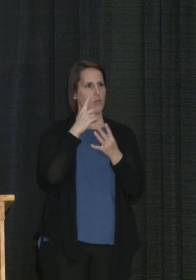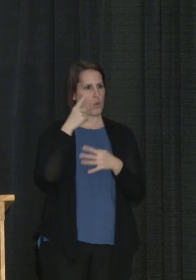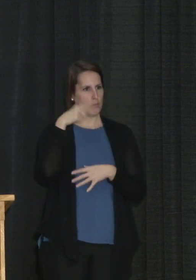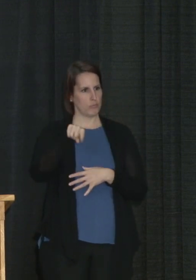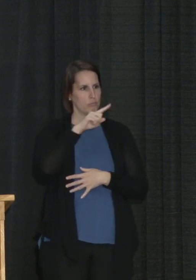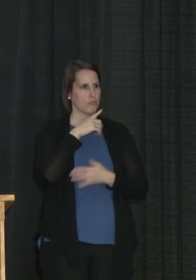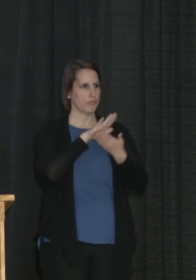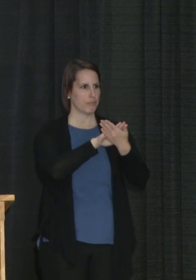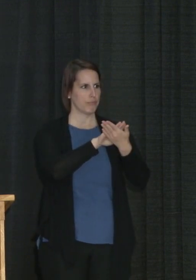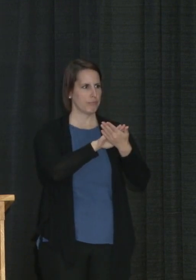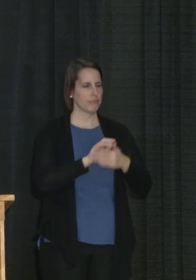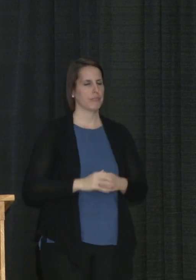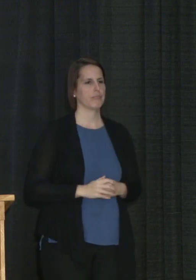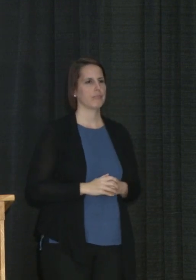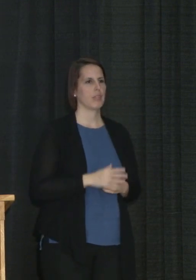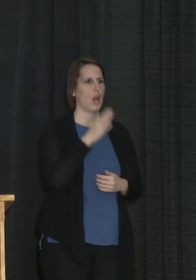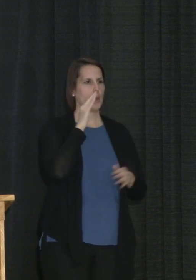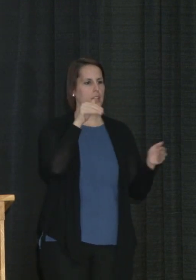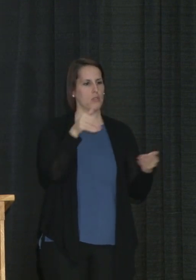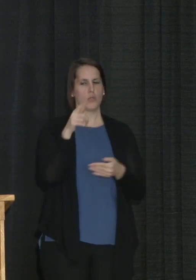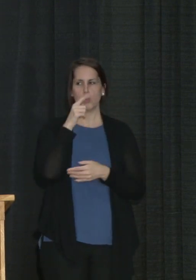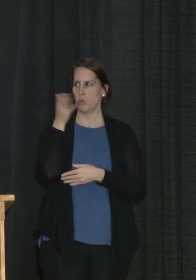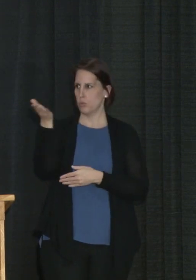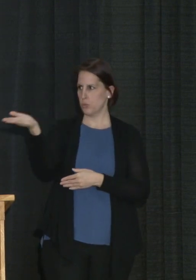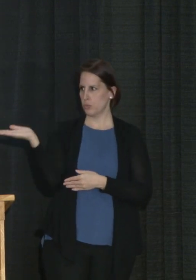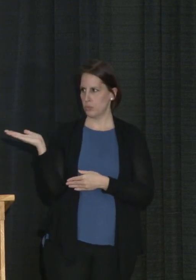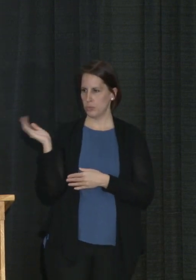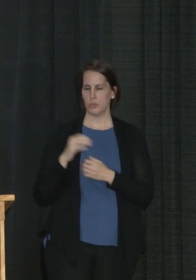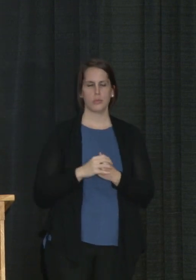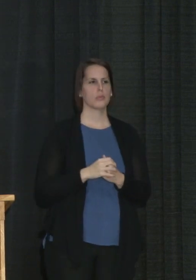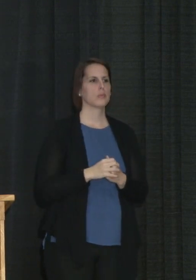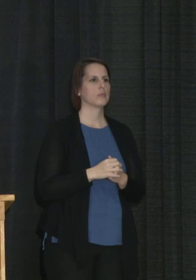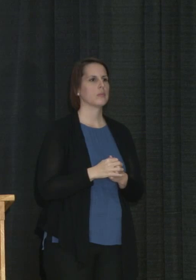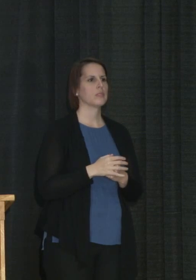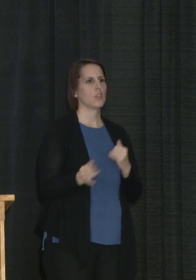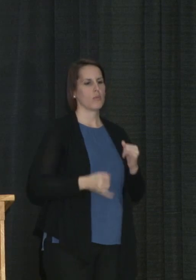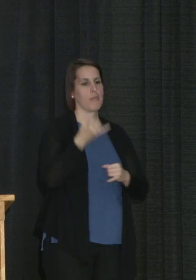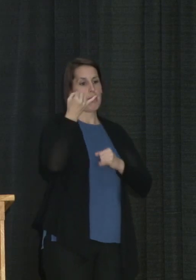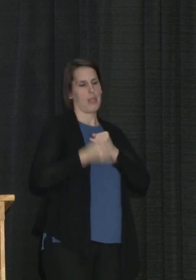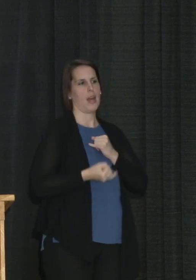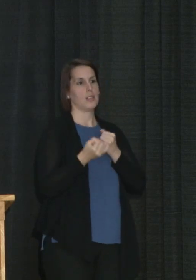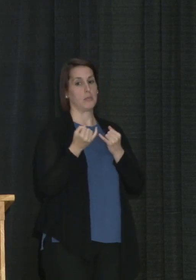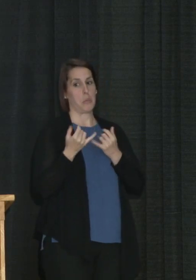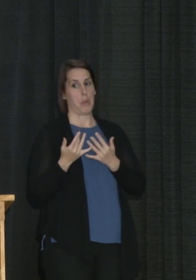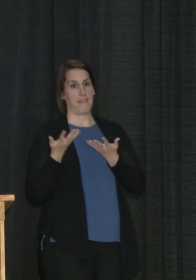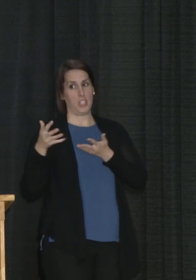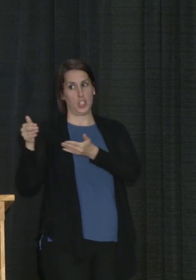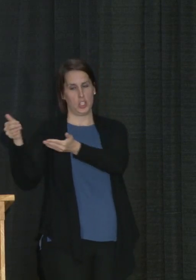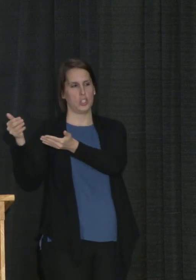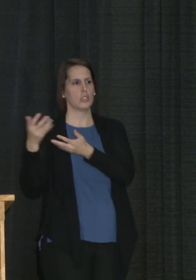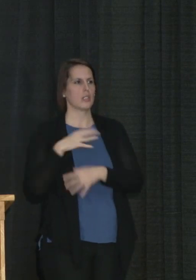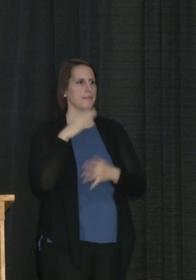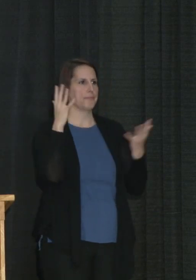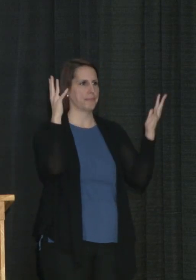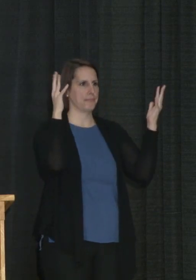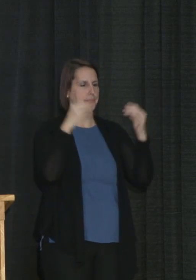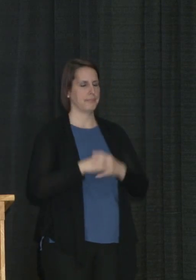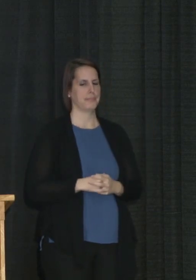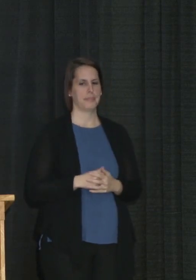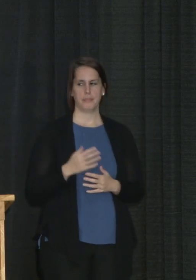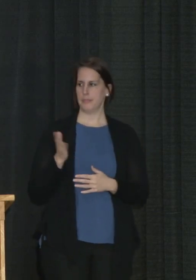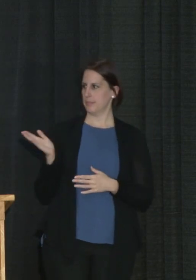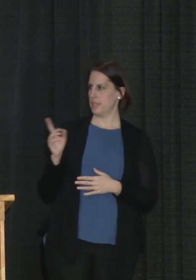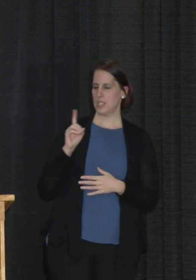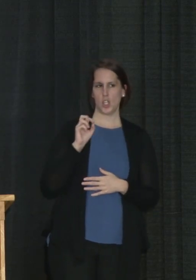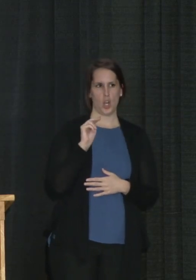the platform guests. Please hold your applause until everyone has been introduced. Beginning on my right,